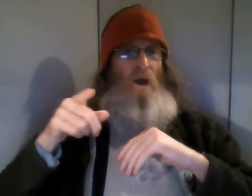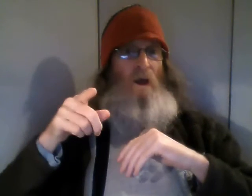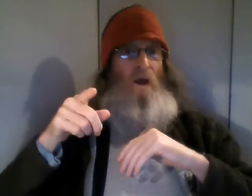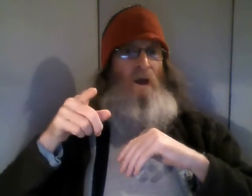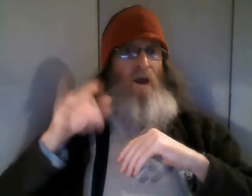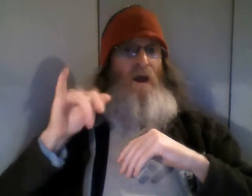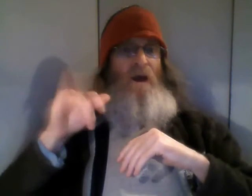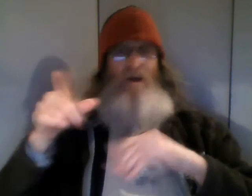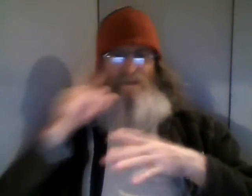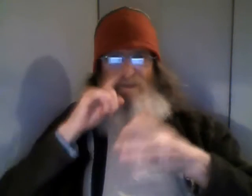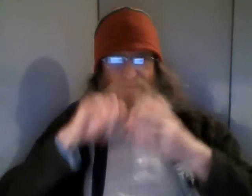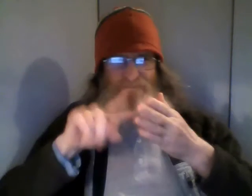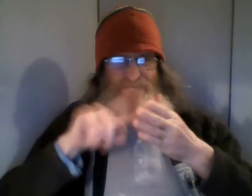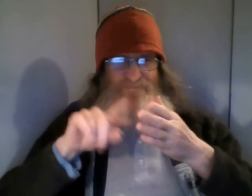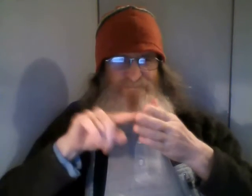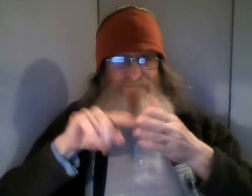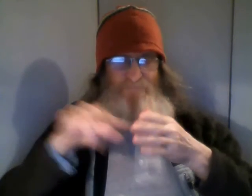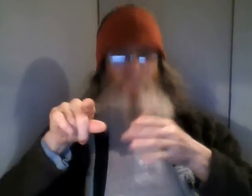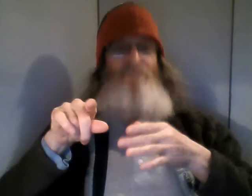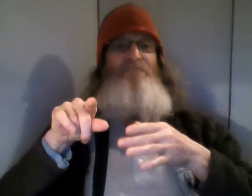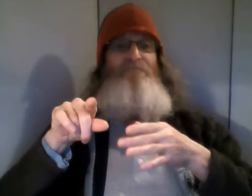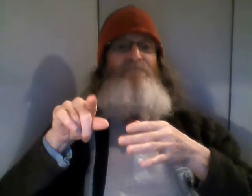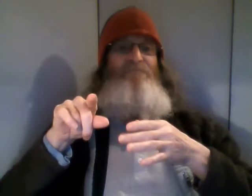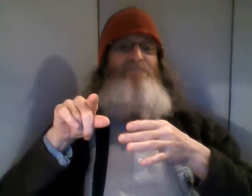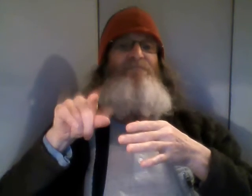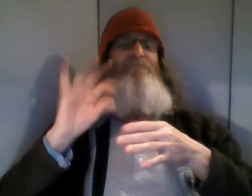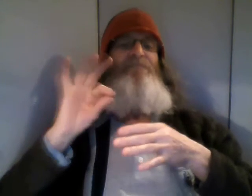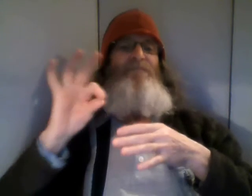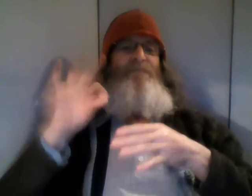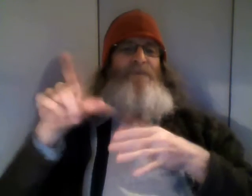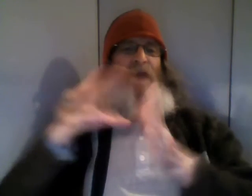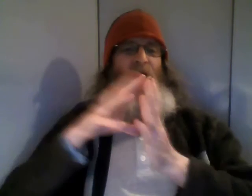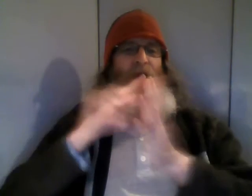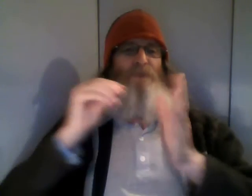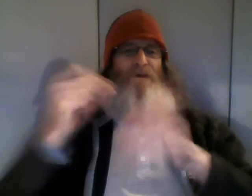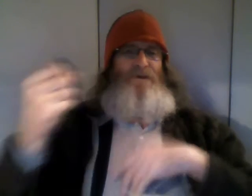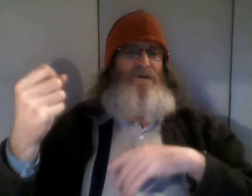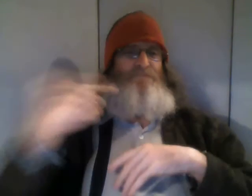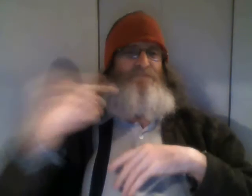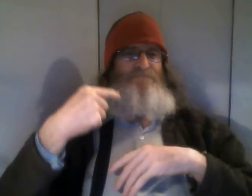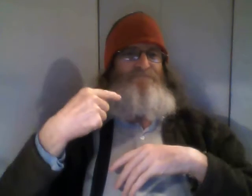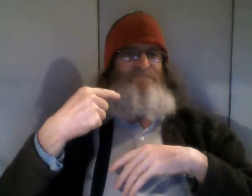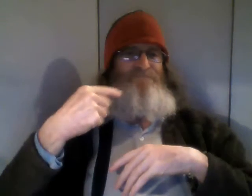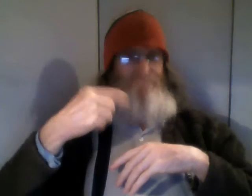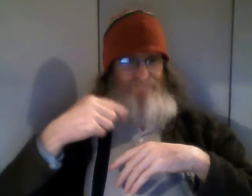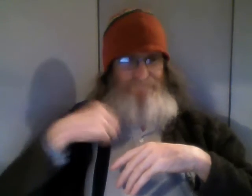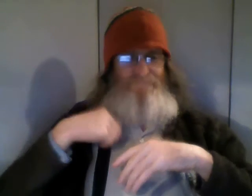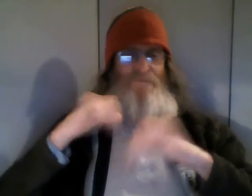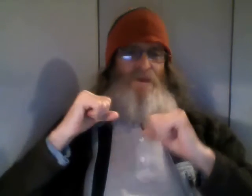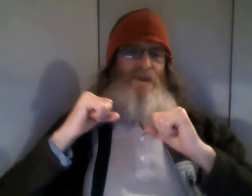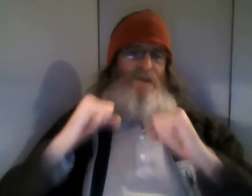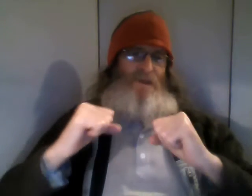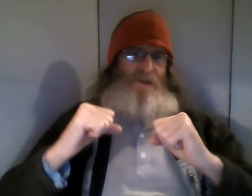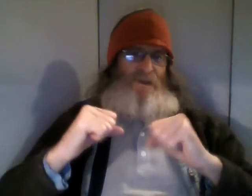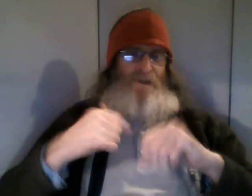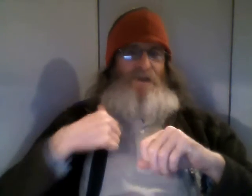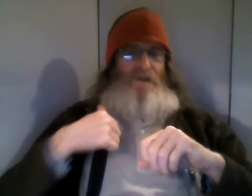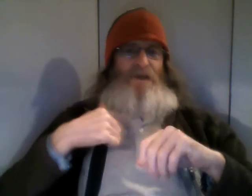Seriously. Reporting how they live or what they do crosses the ethical line. Once a patient doesn't trust you, they may not seek care when they're sick and